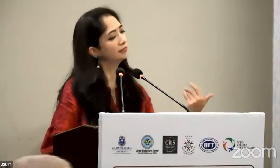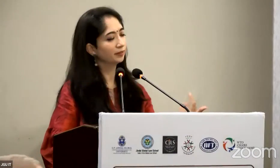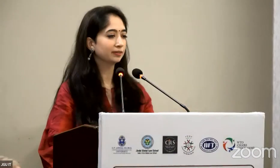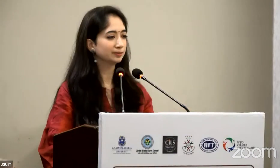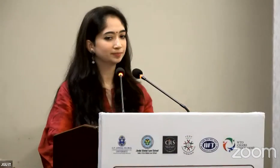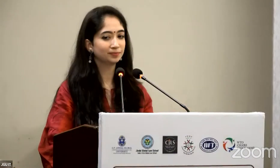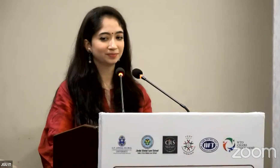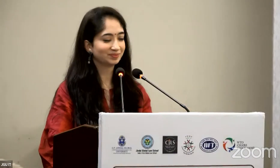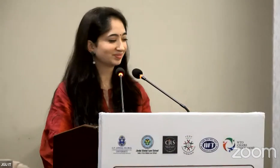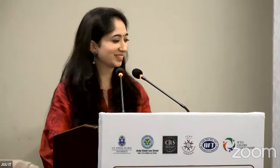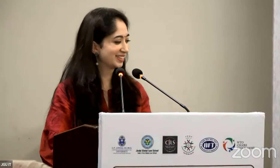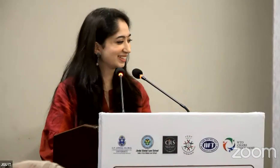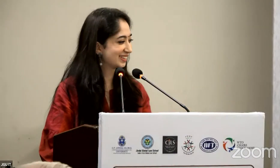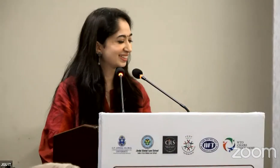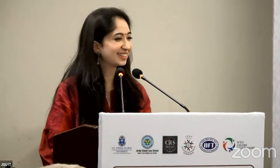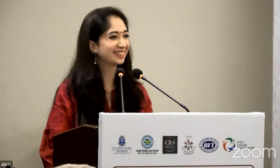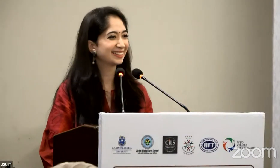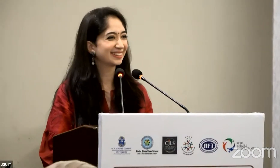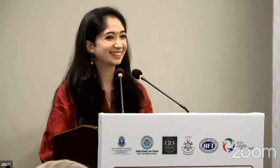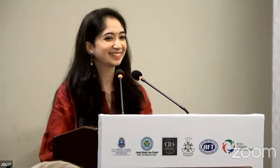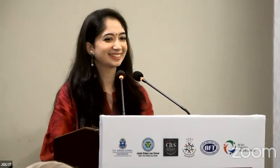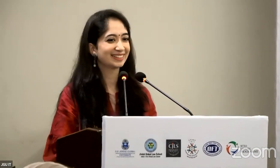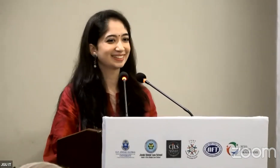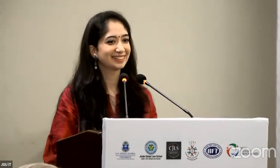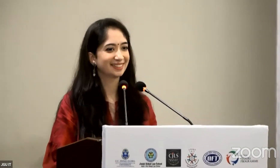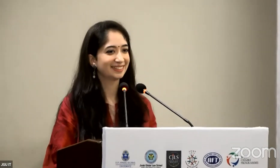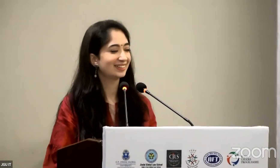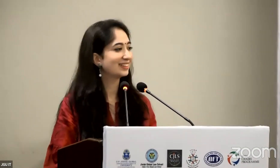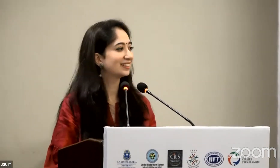I'll call it.